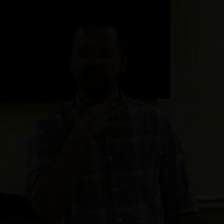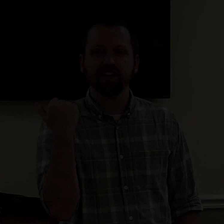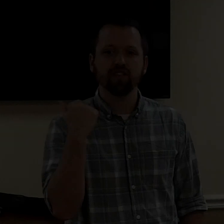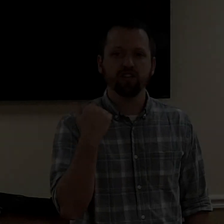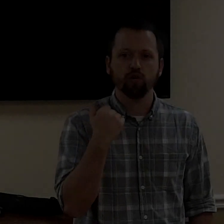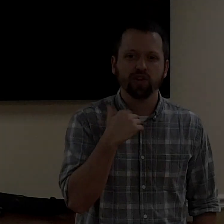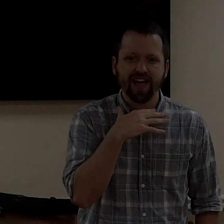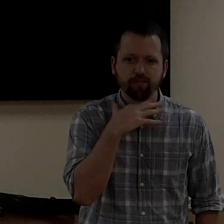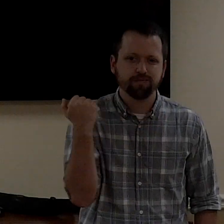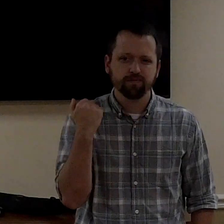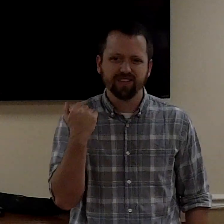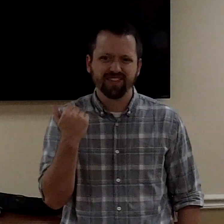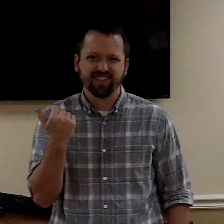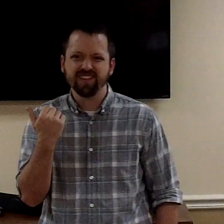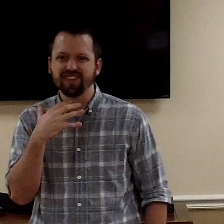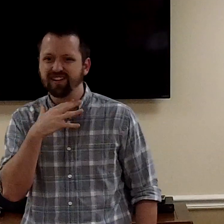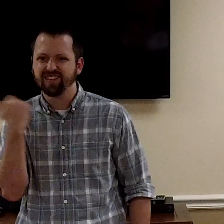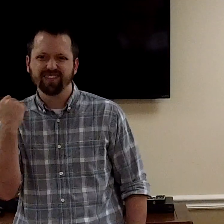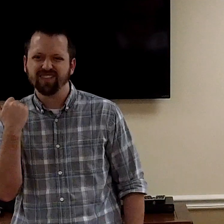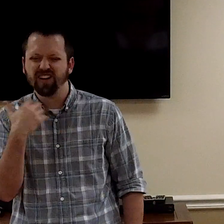means like it's old hat. It's nothing. It's,